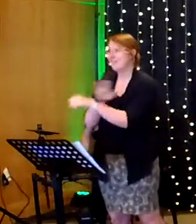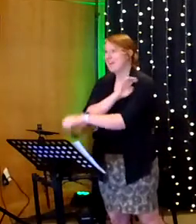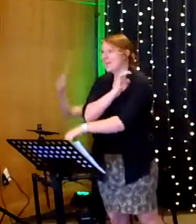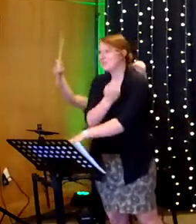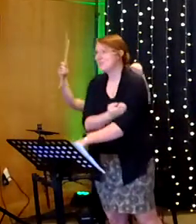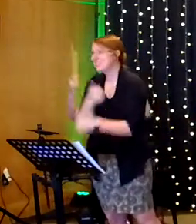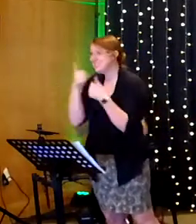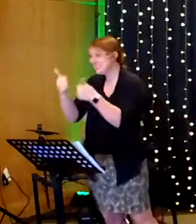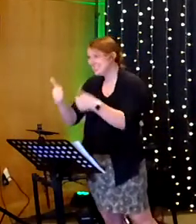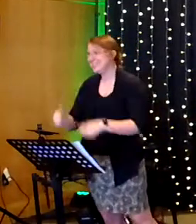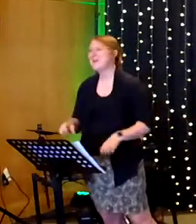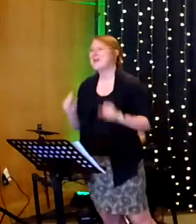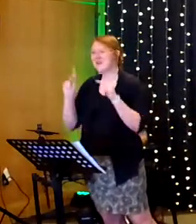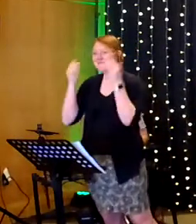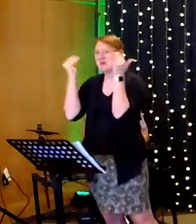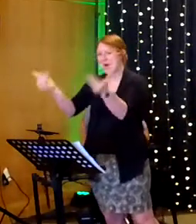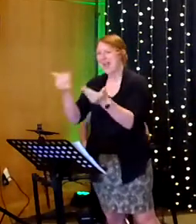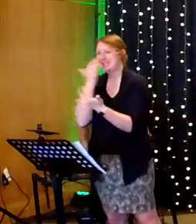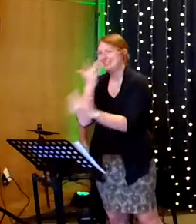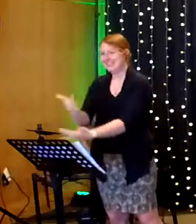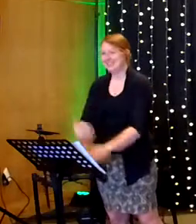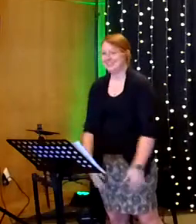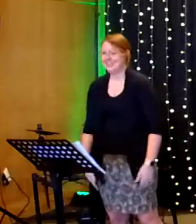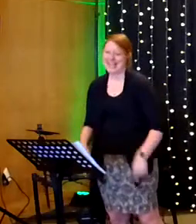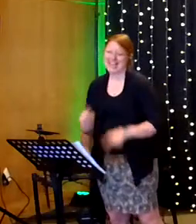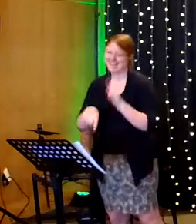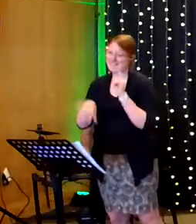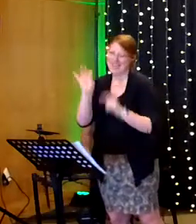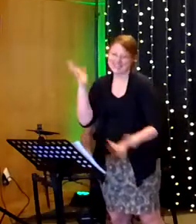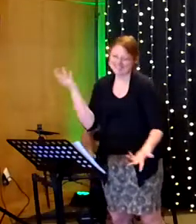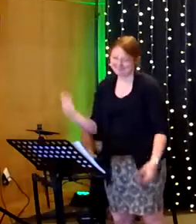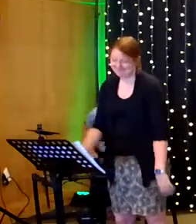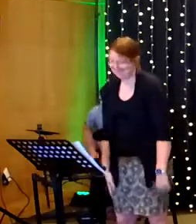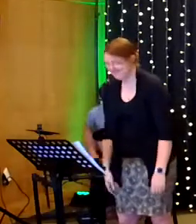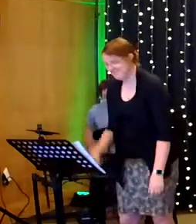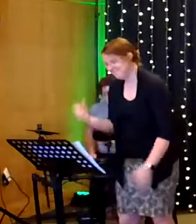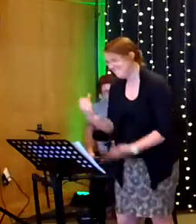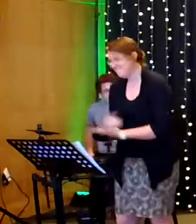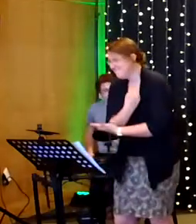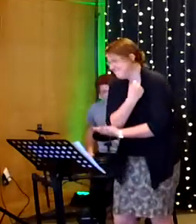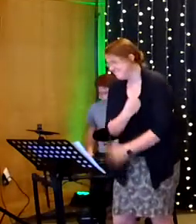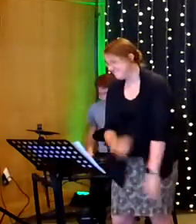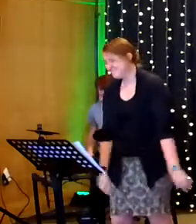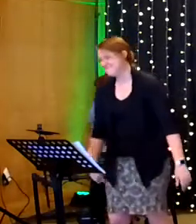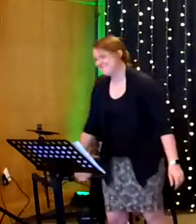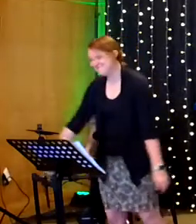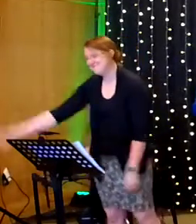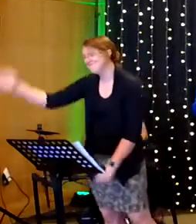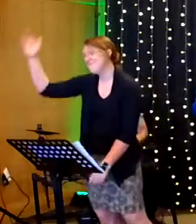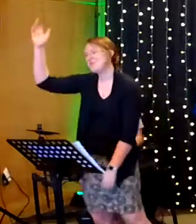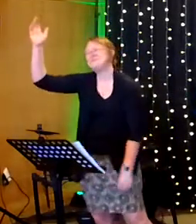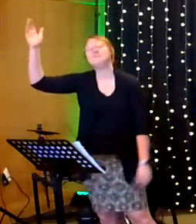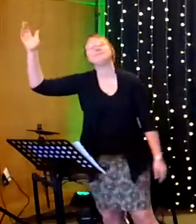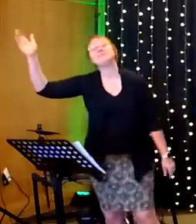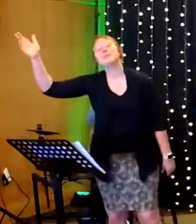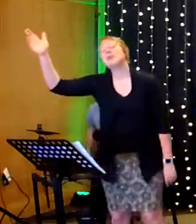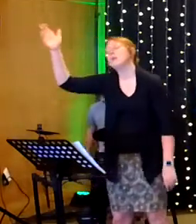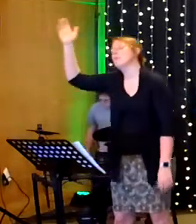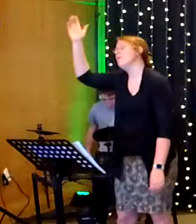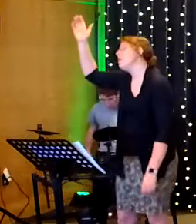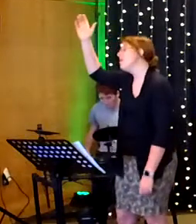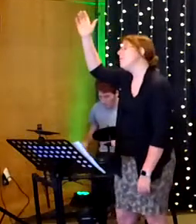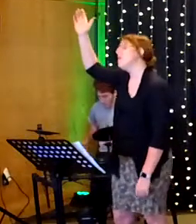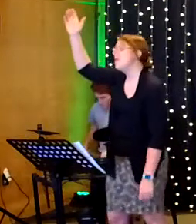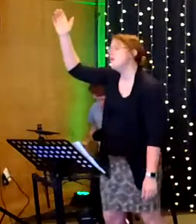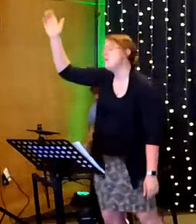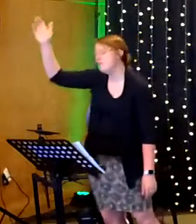All right, we're going to get right into our first song. One, two, three. Whoa, whoa, whoa.